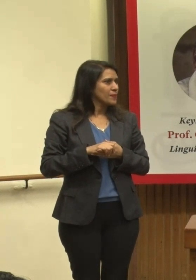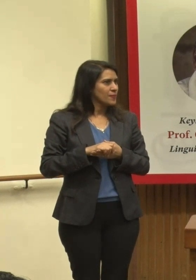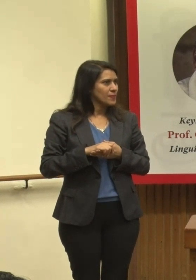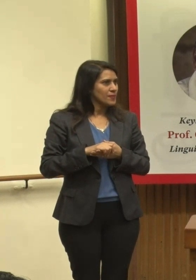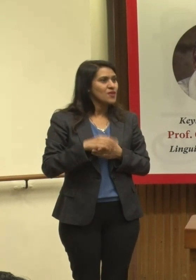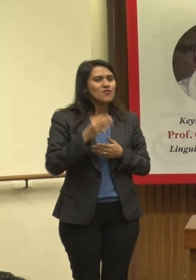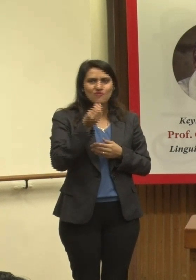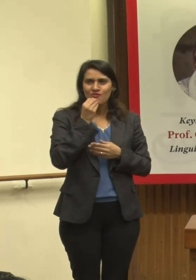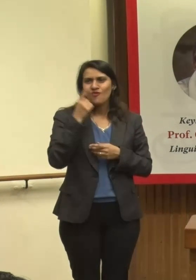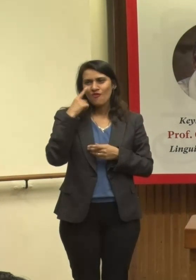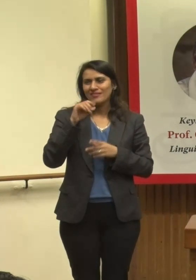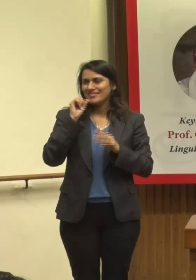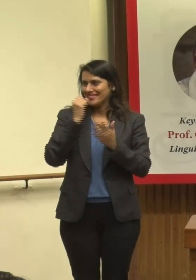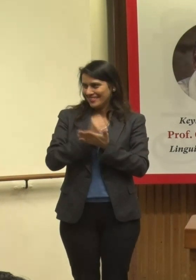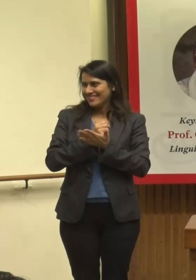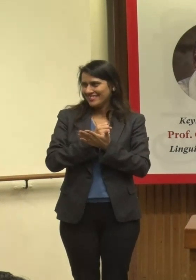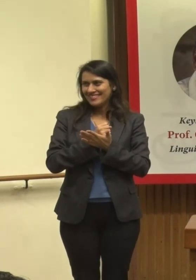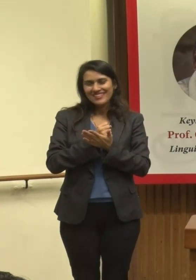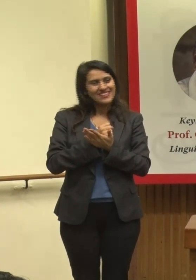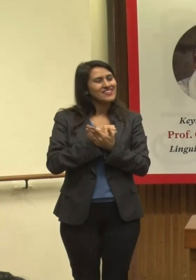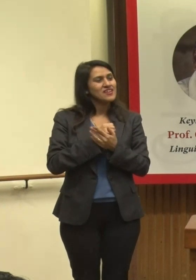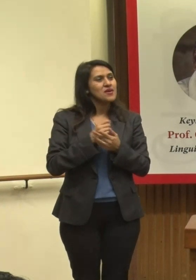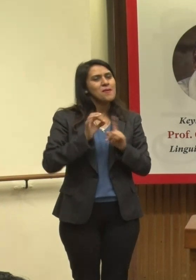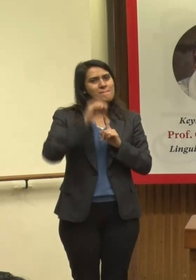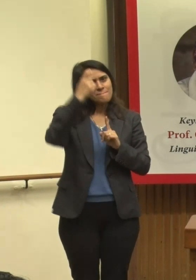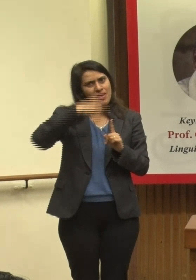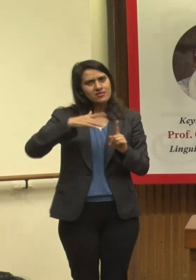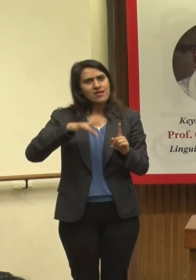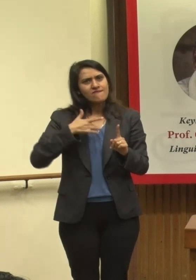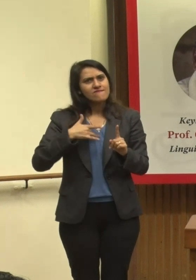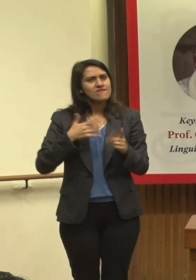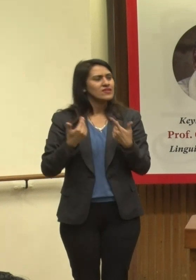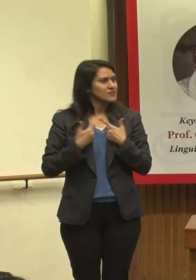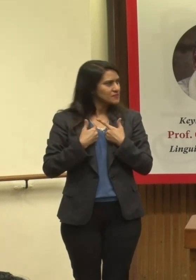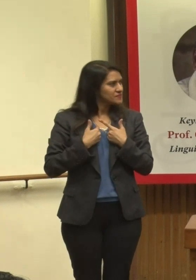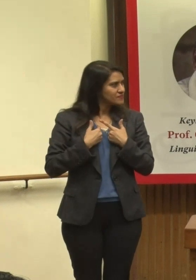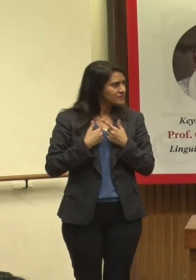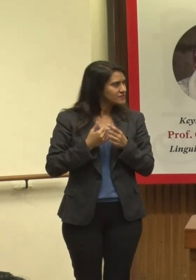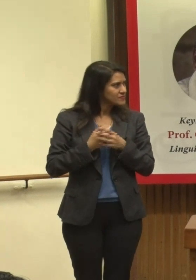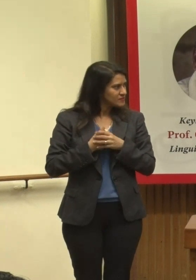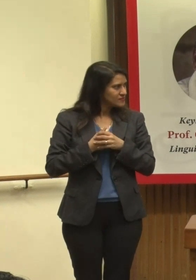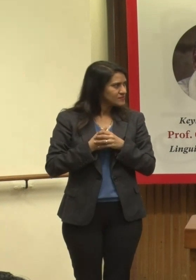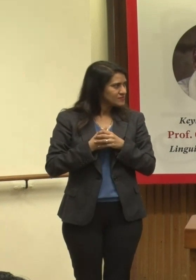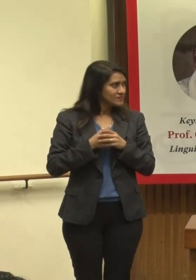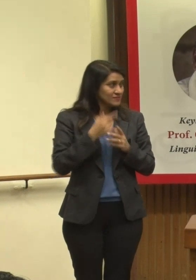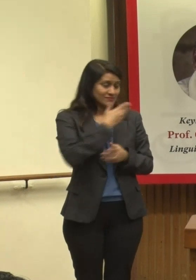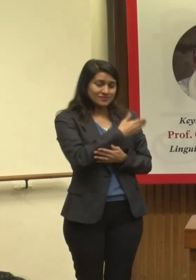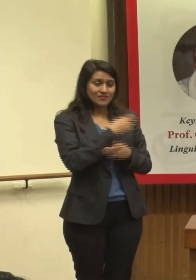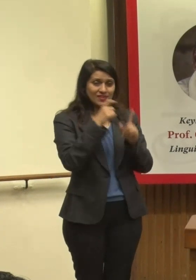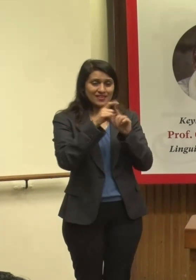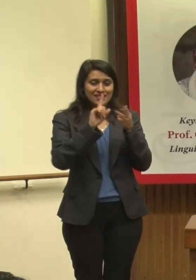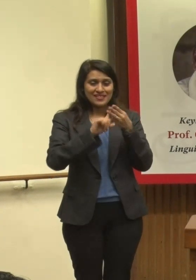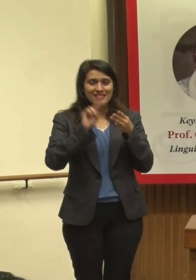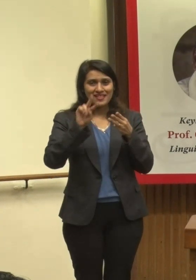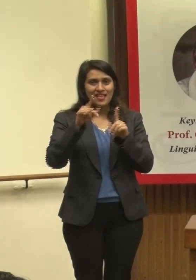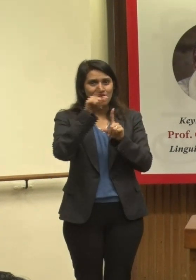everybody. Personally speaking, I think that Professor Devy, I've learned a lot